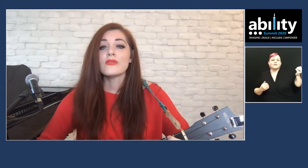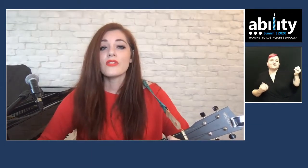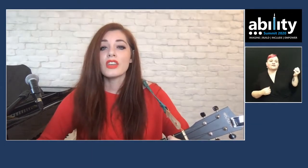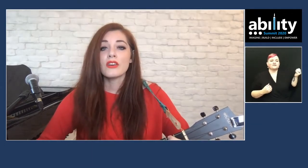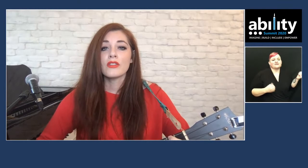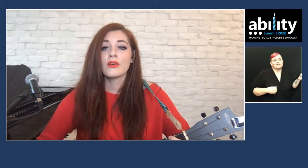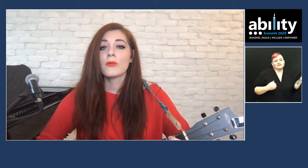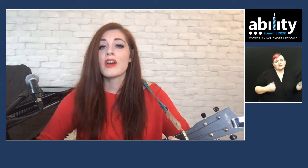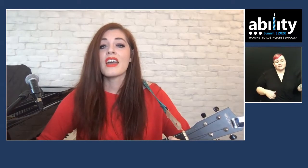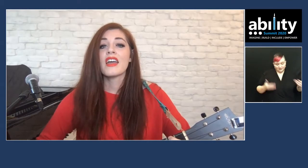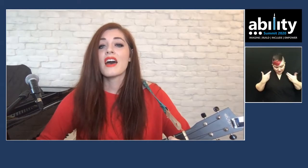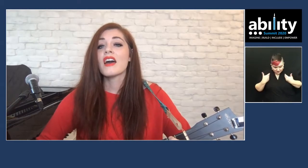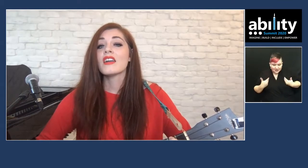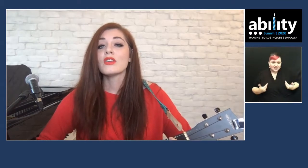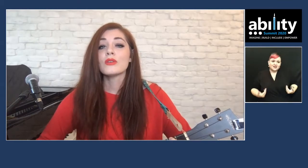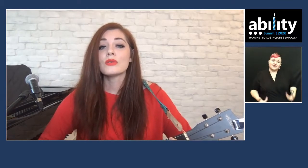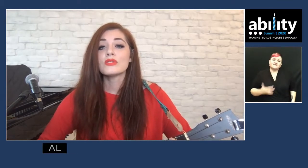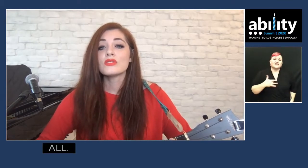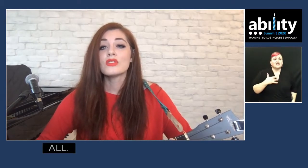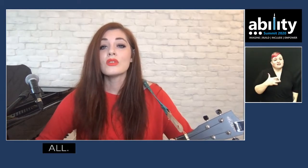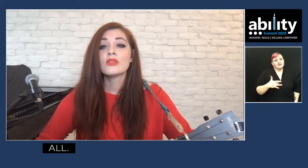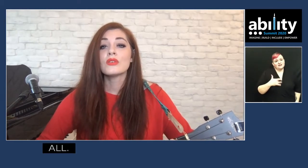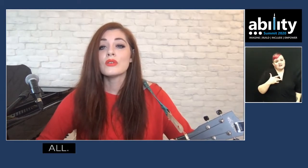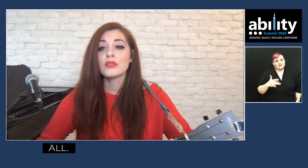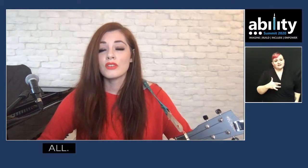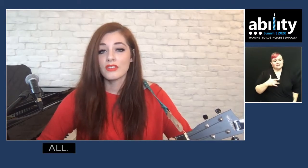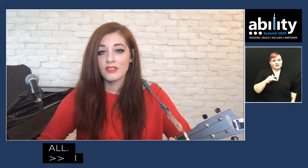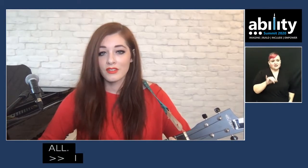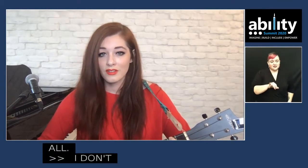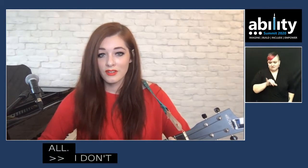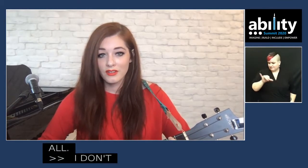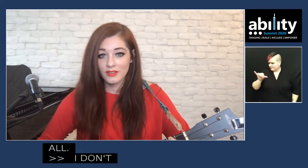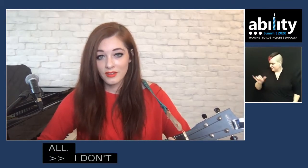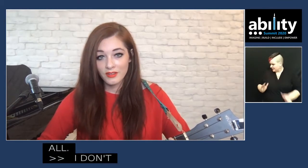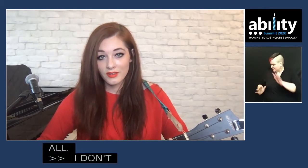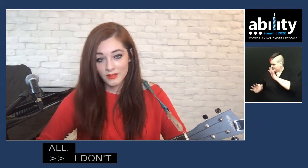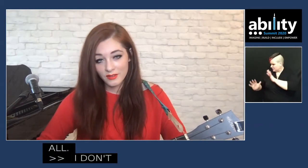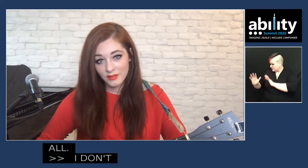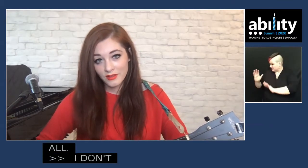I don't feel the way I used to.